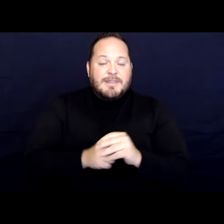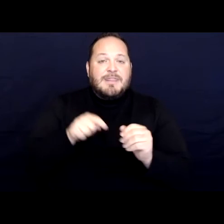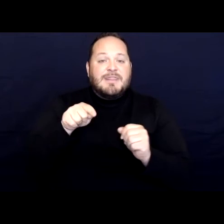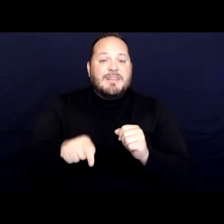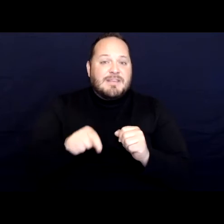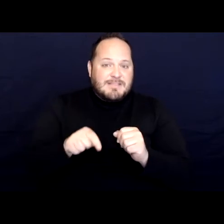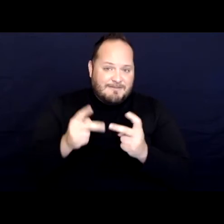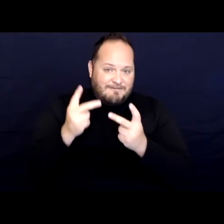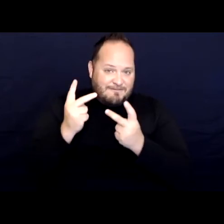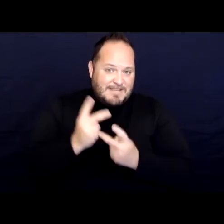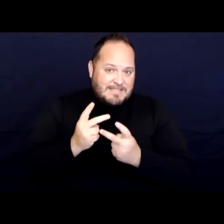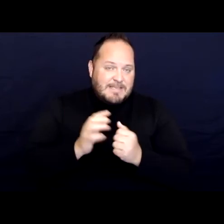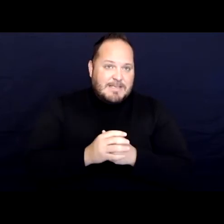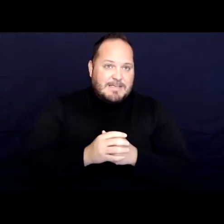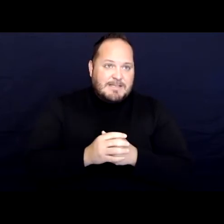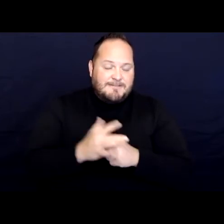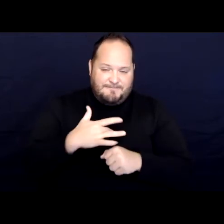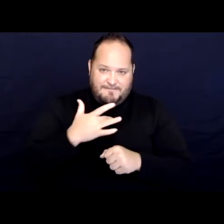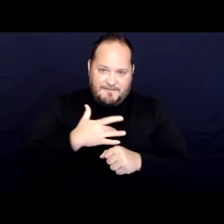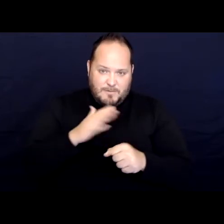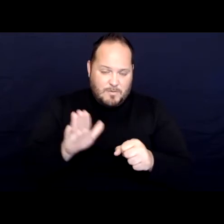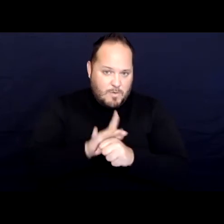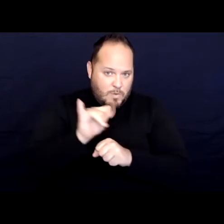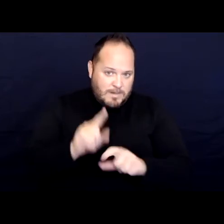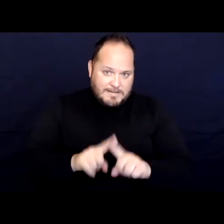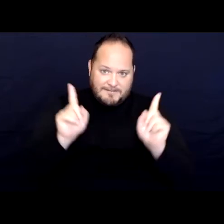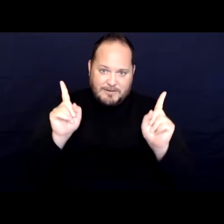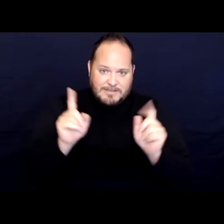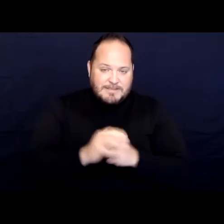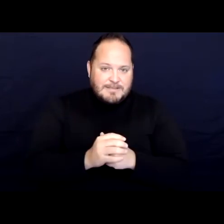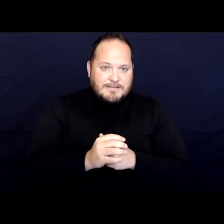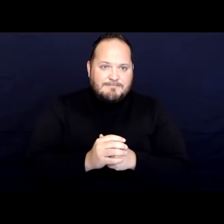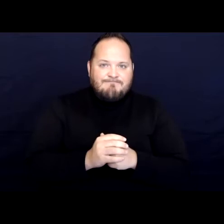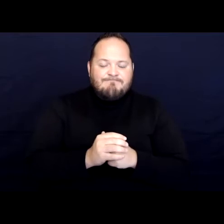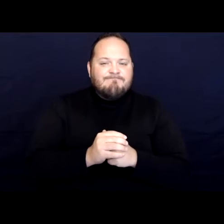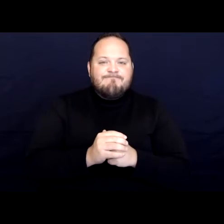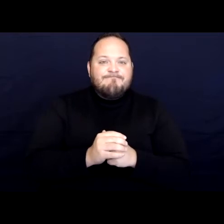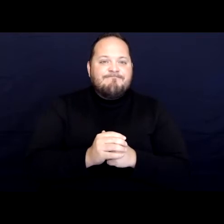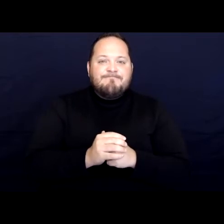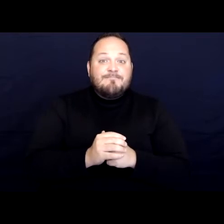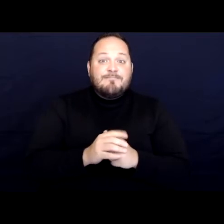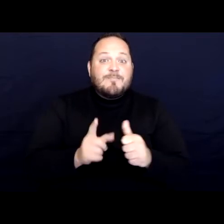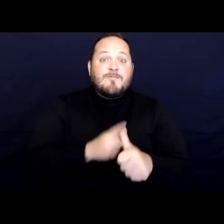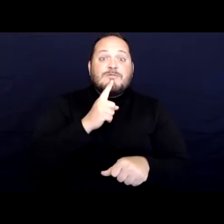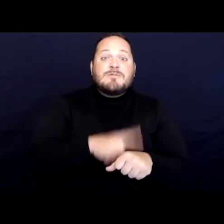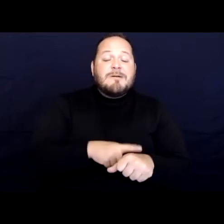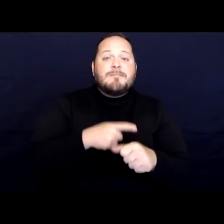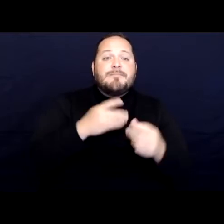markedly different feel to it. That was not the general sort